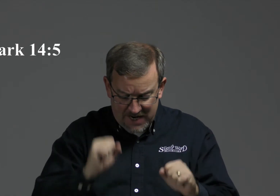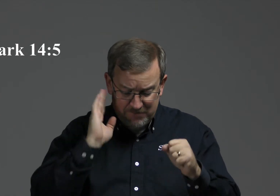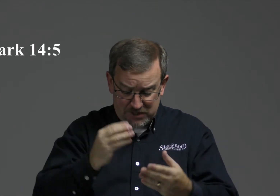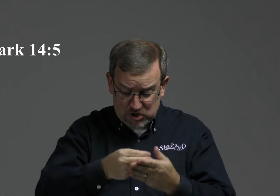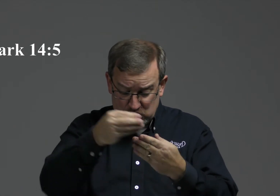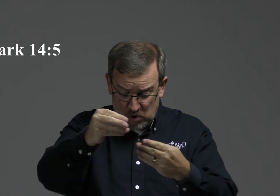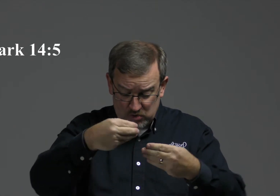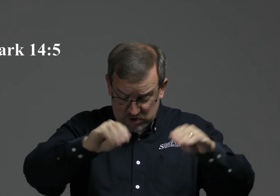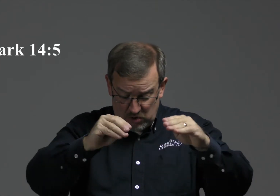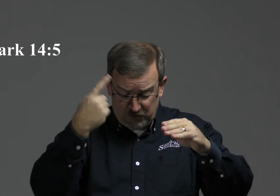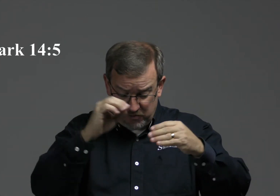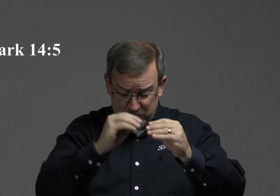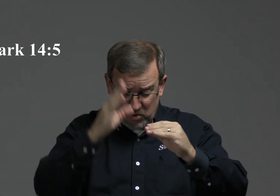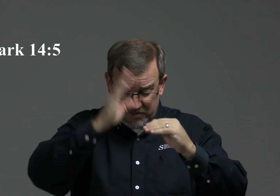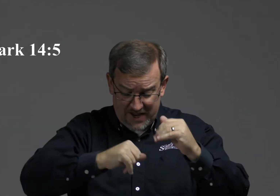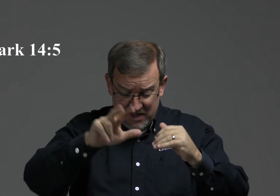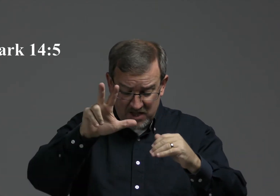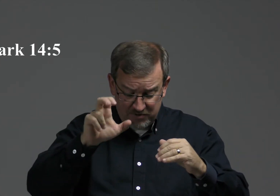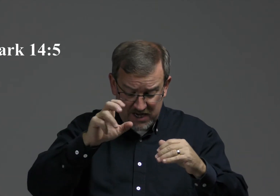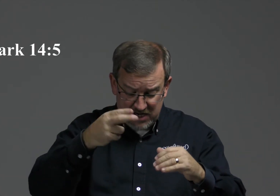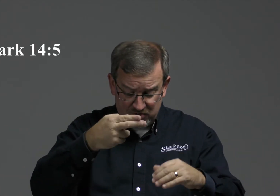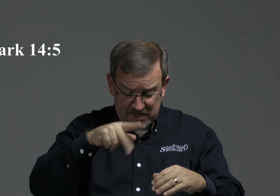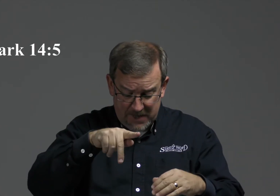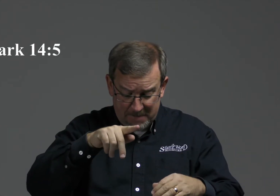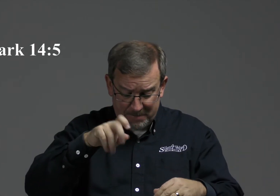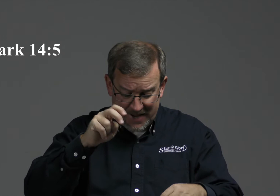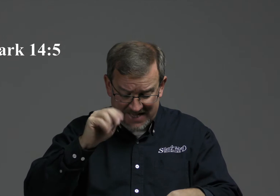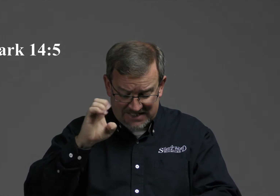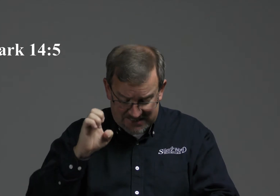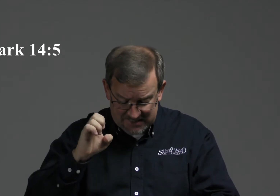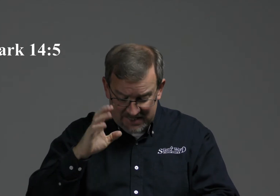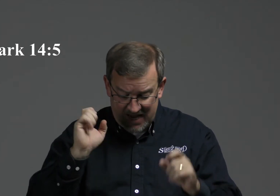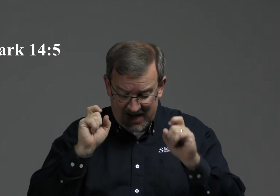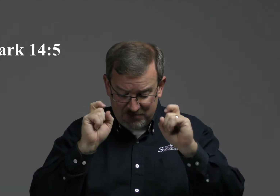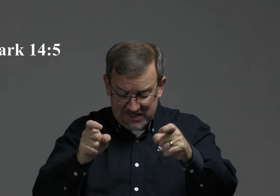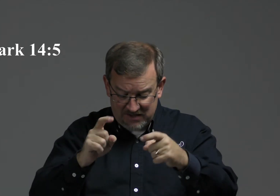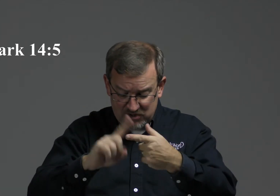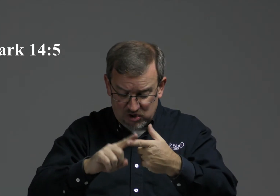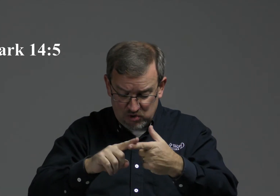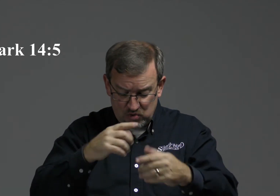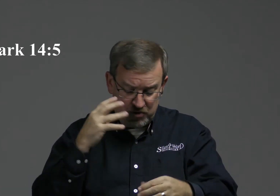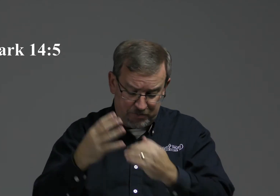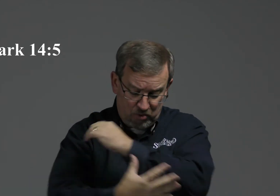might have been sold for more than 300 pence and have been given to the